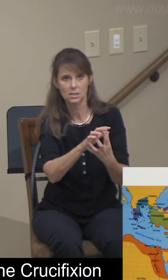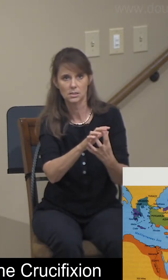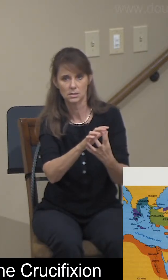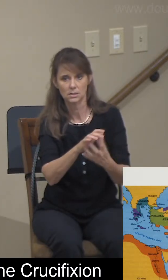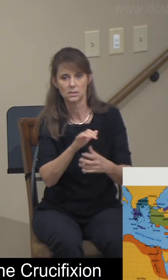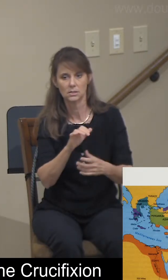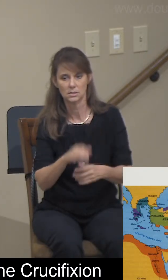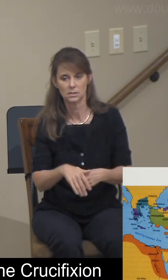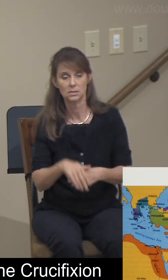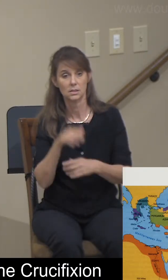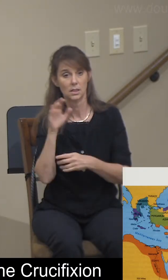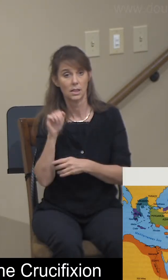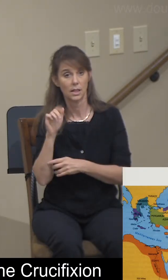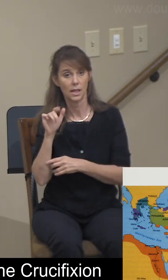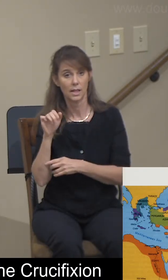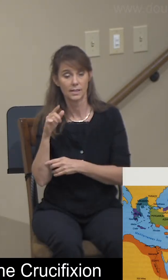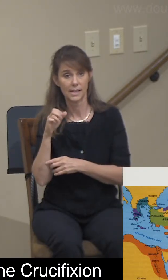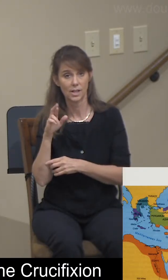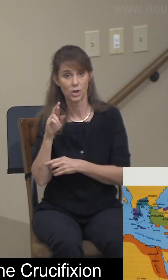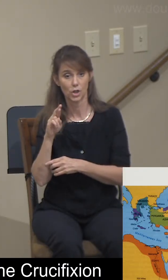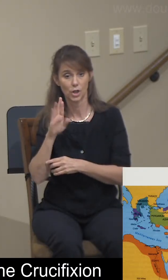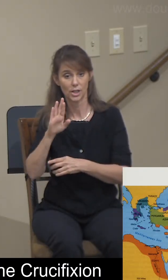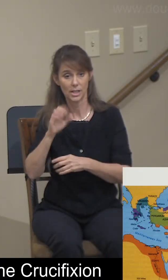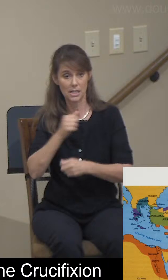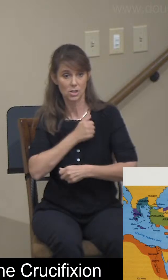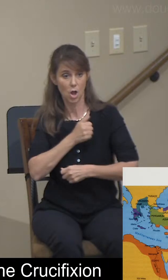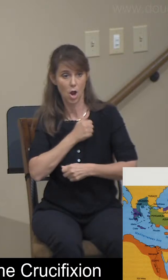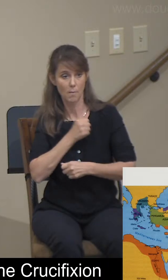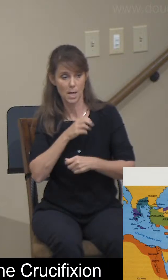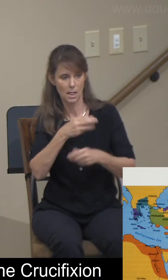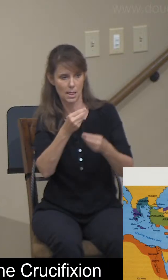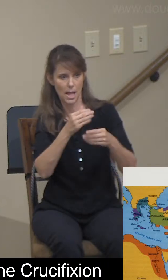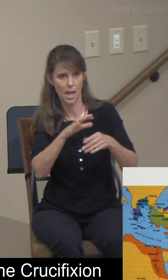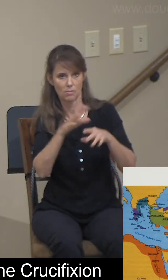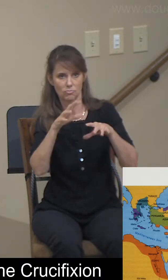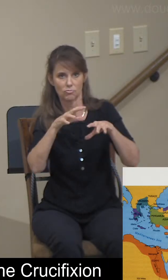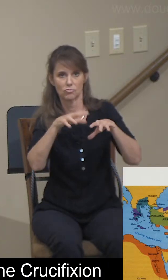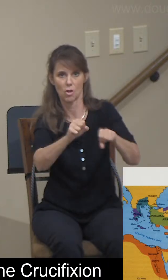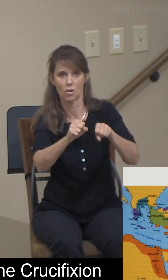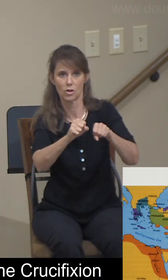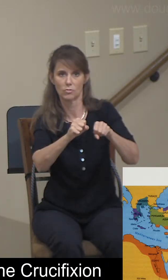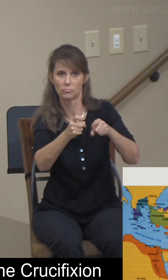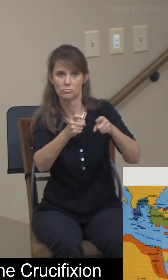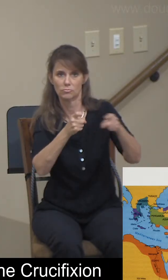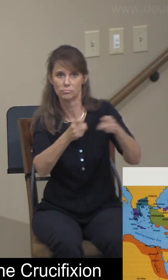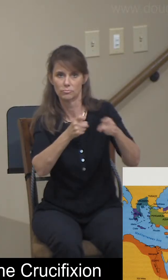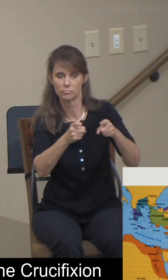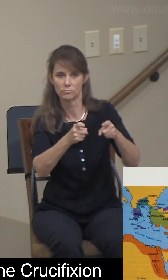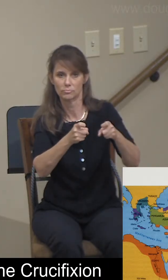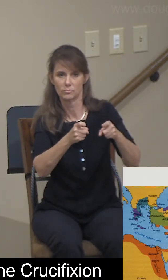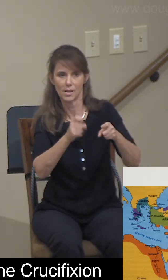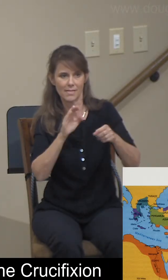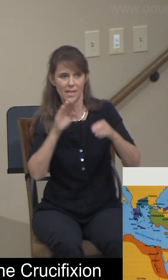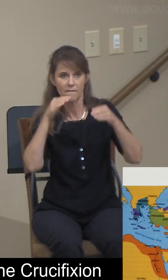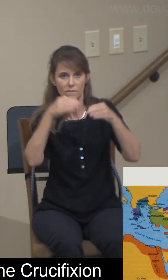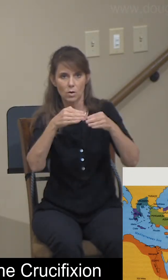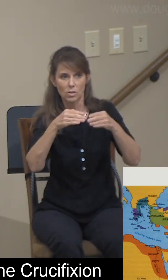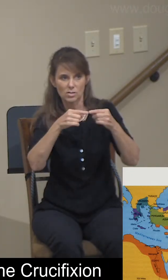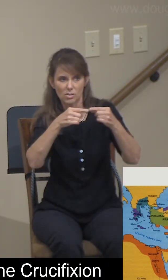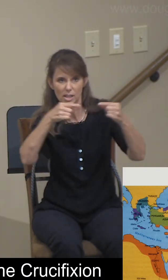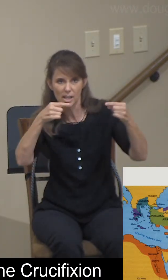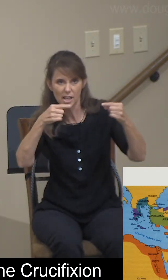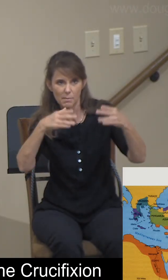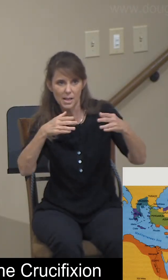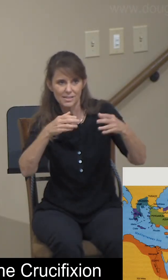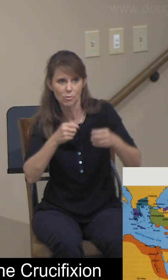When Alexander and his army would conquer a new land, they didn't impose their religion upon conquered foes like the Babylonians had, nor did they merely leave the